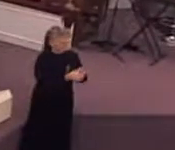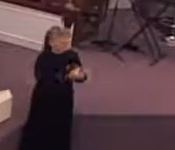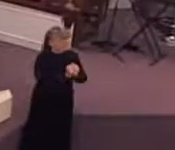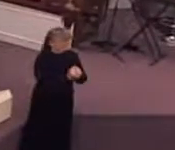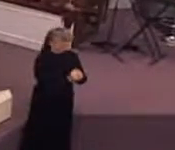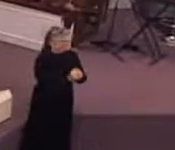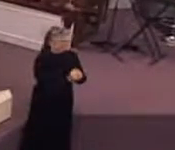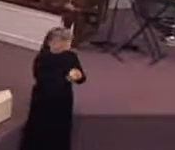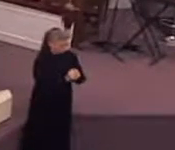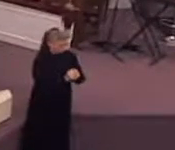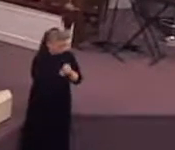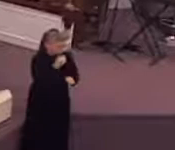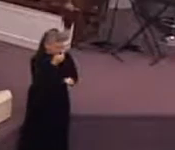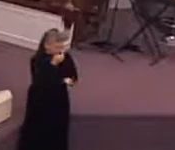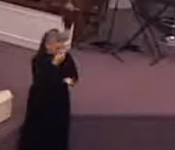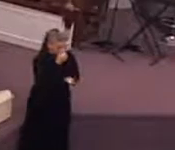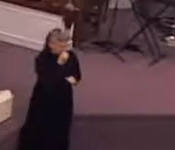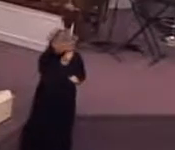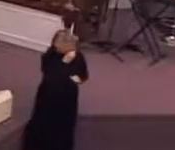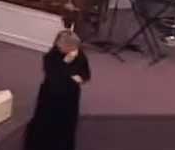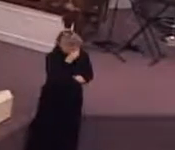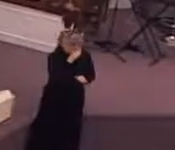together.